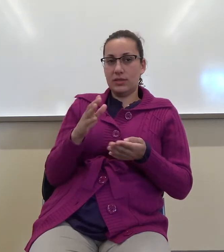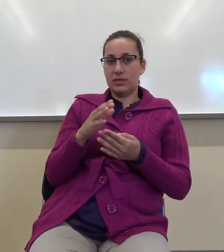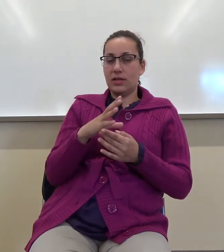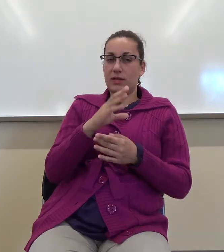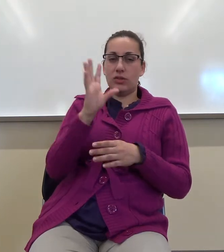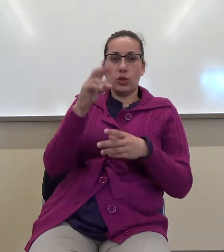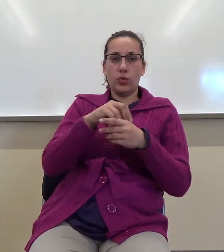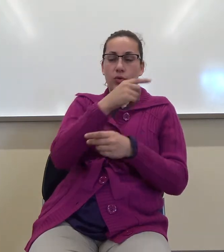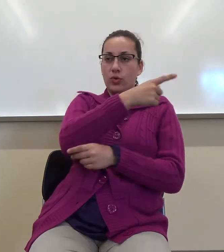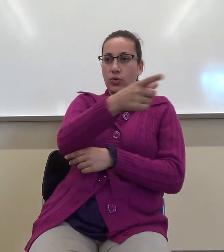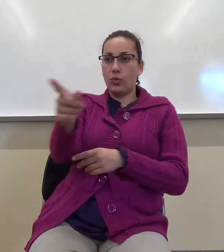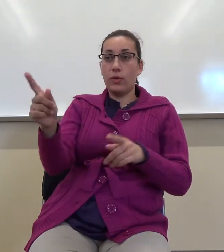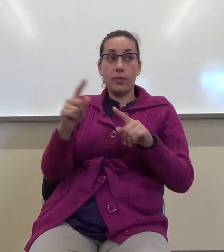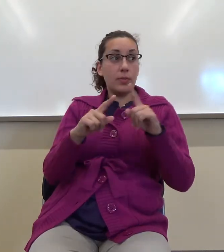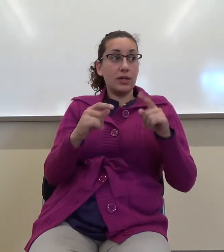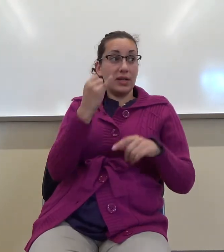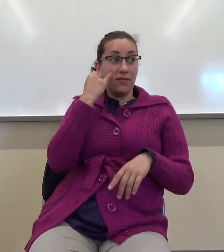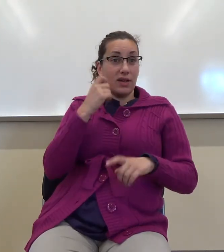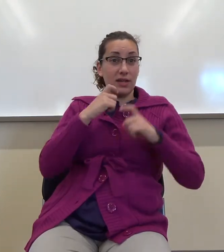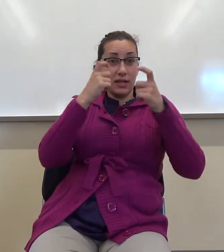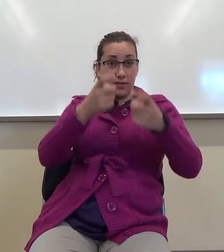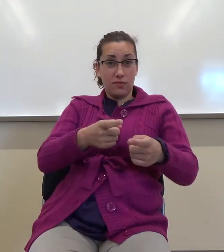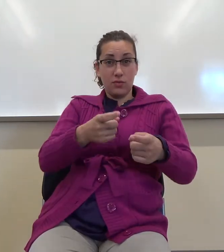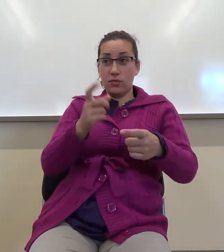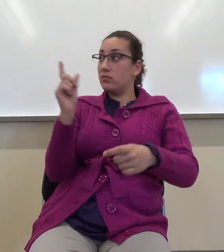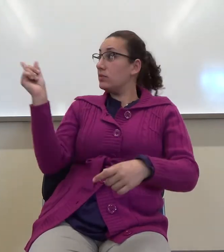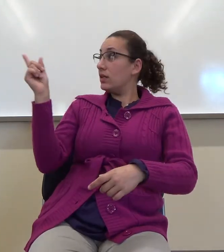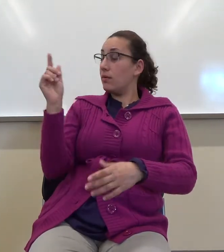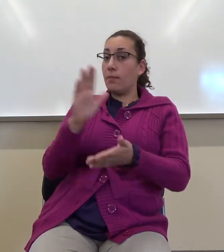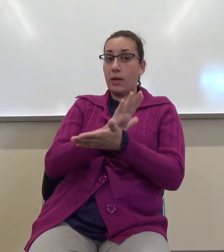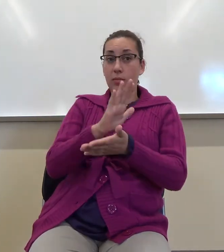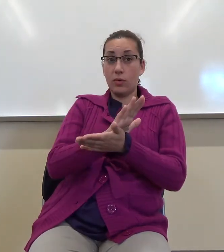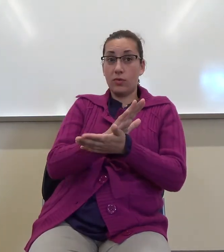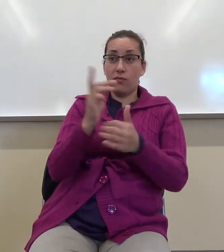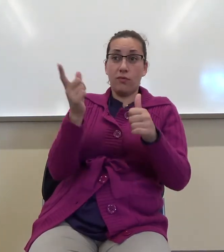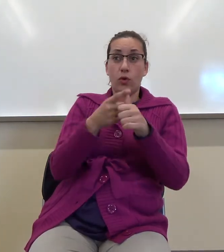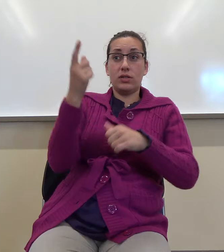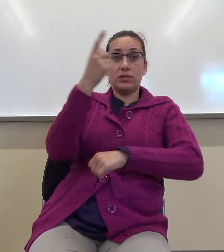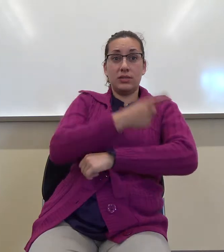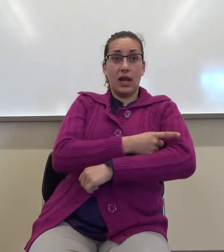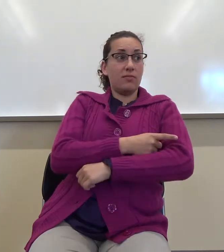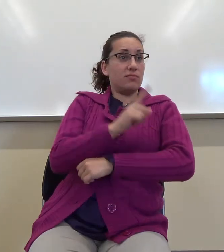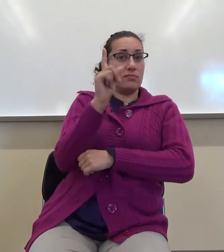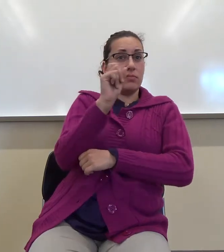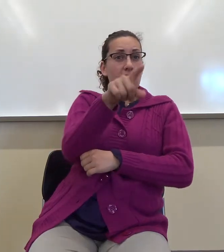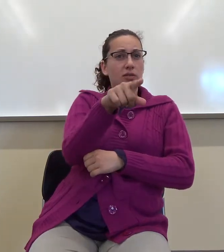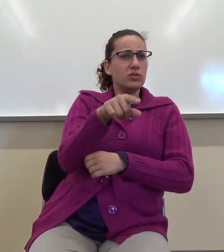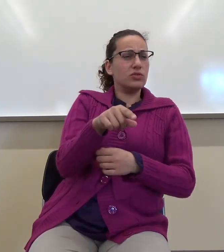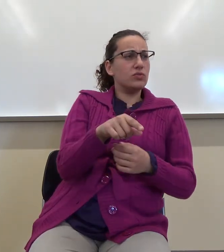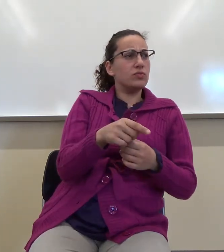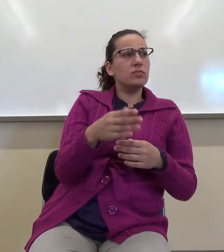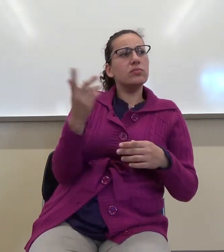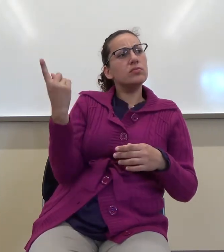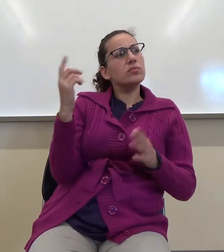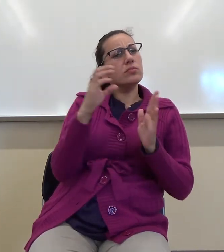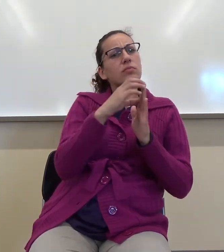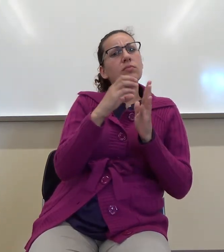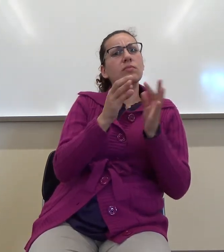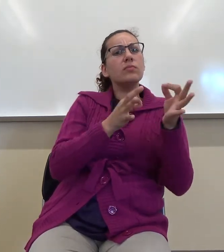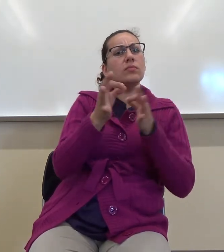I had given you this paragraph to read the first day, and I said, what is this paragraph about? 99%